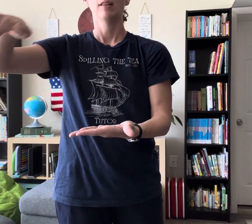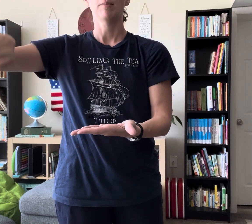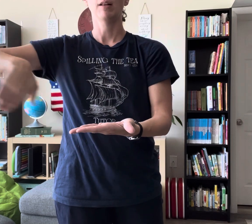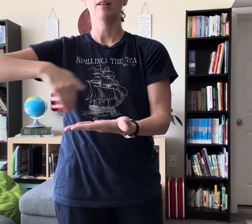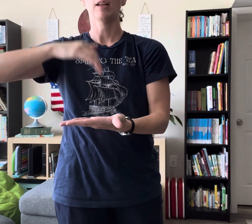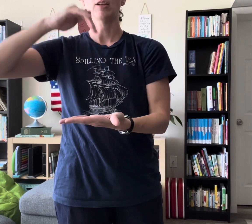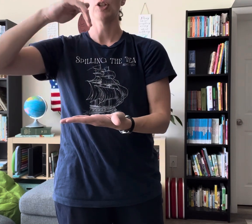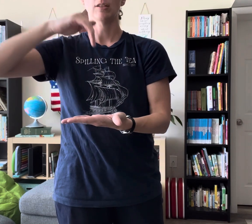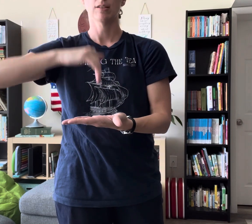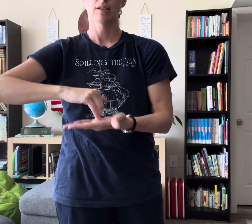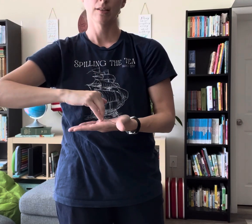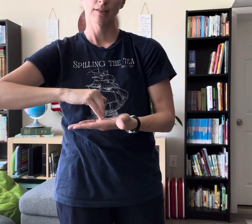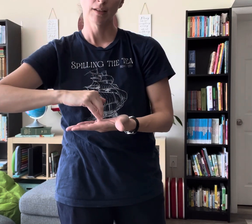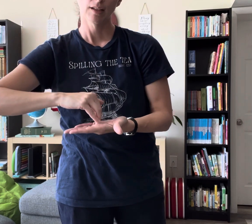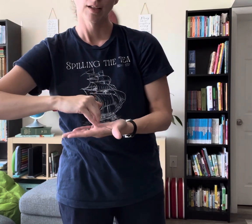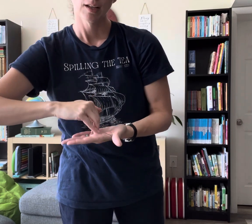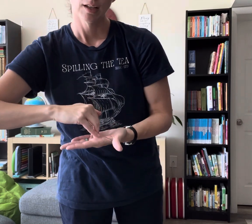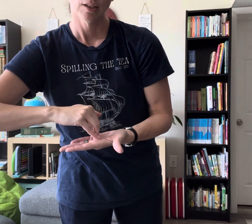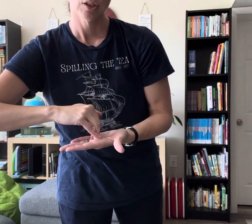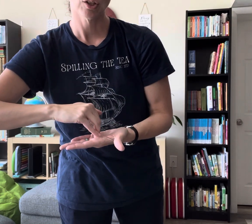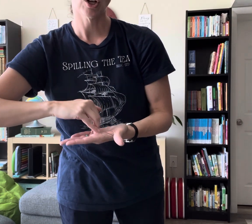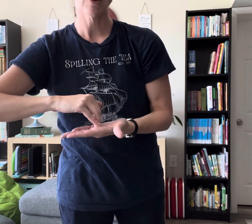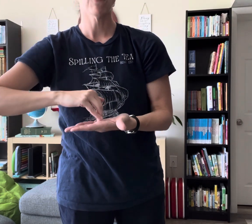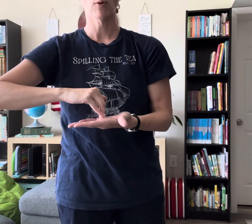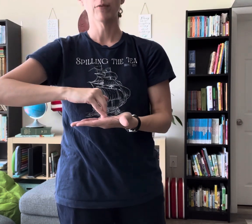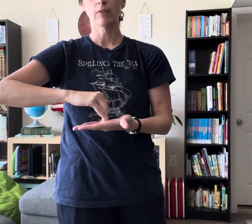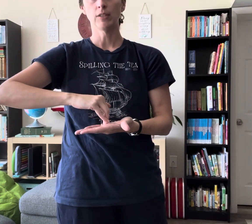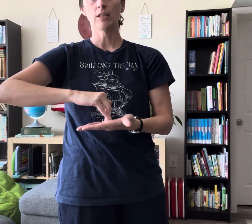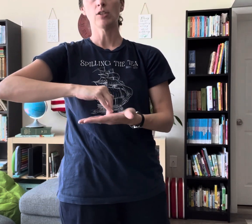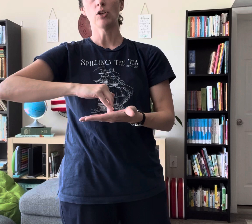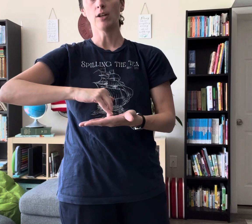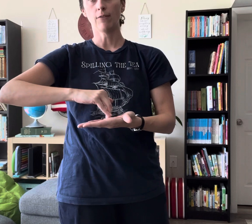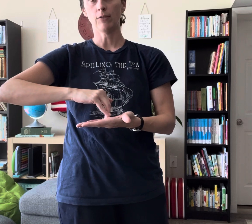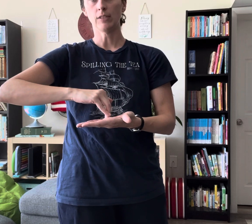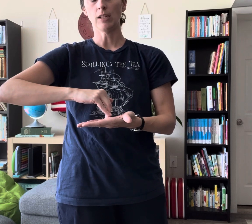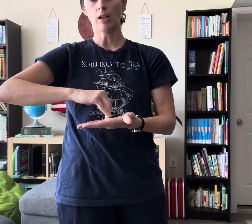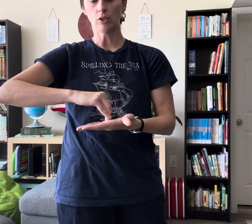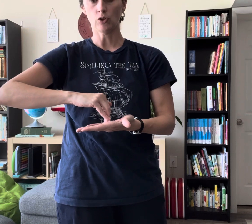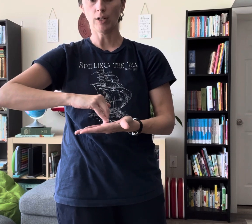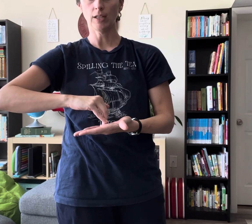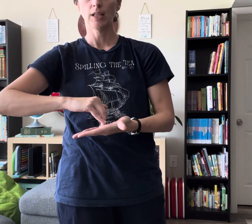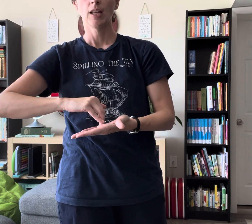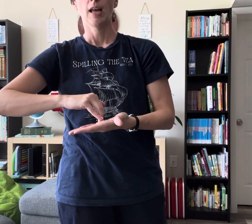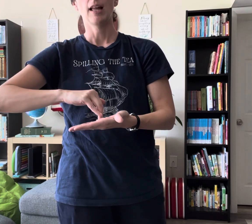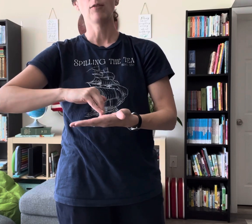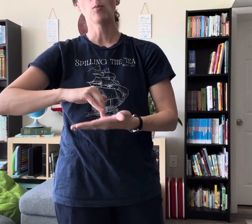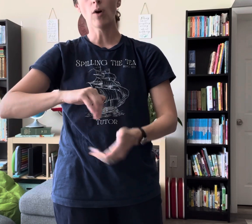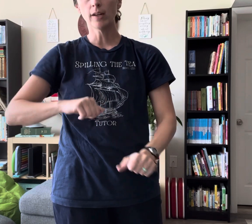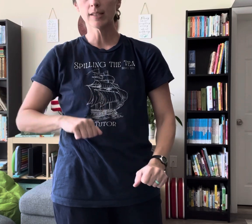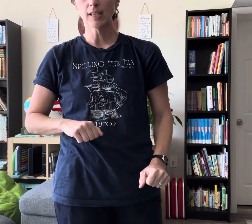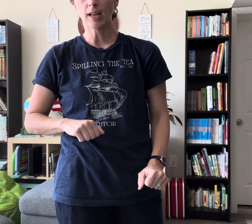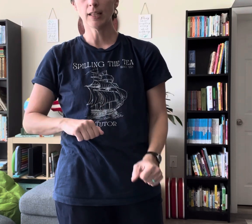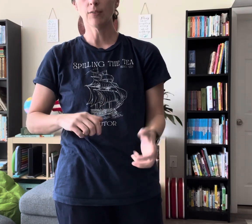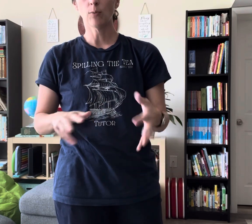Middle Ages. Circa 450 to circa 1500. And if you want to sign the